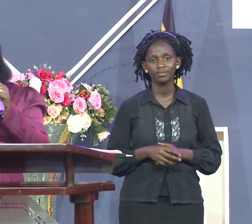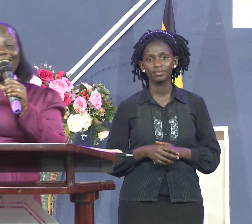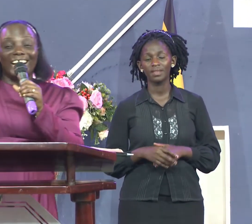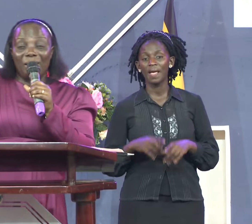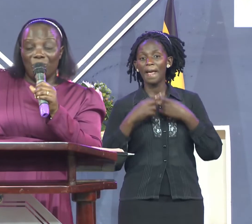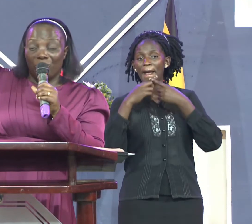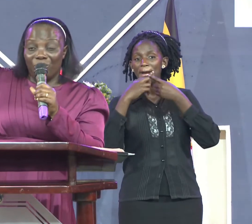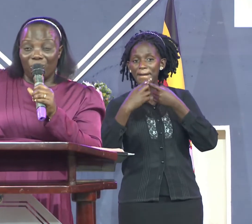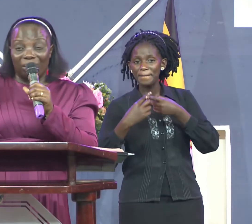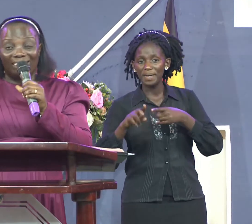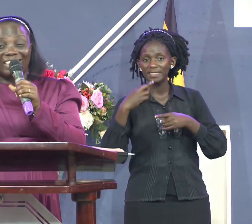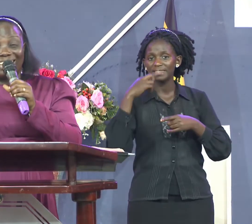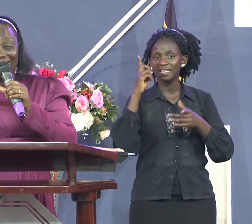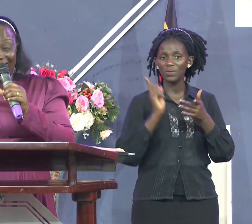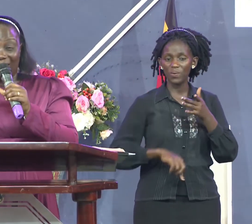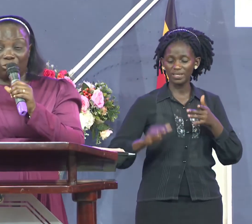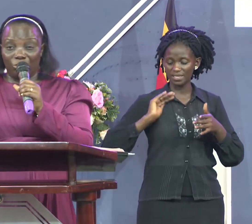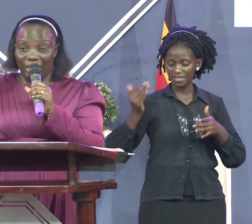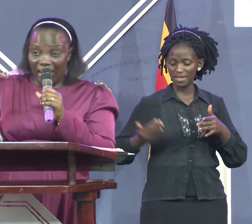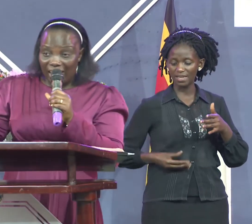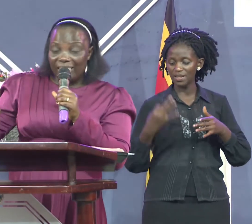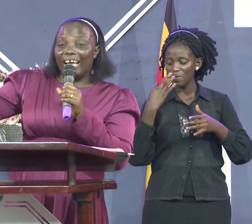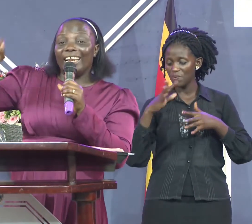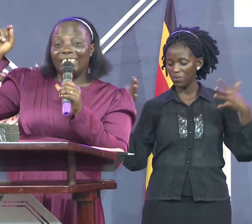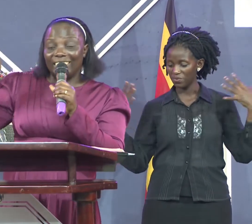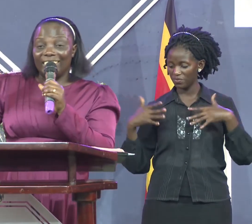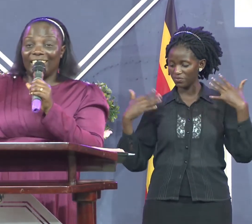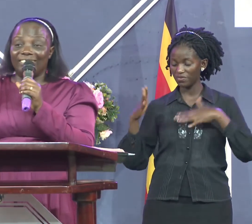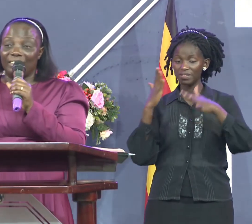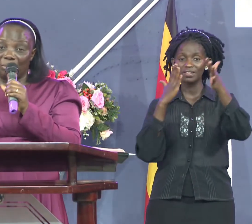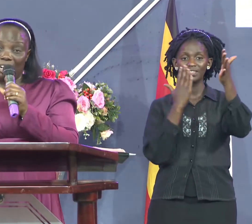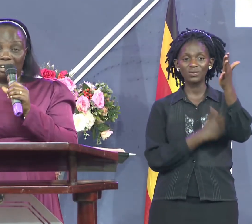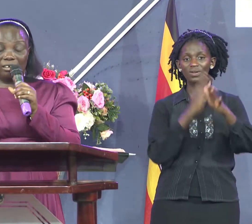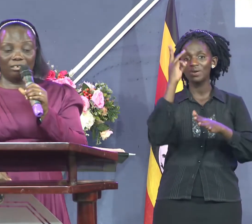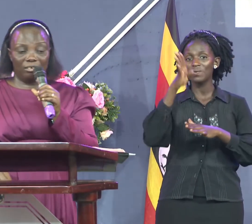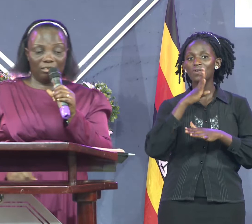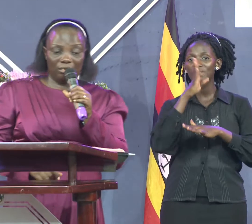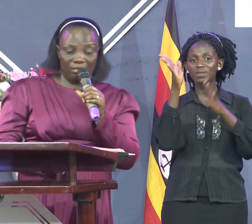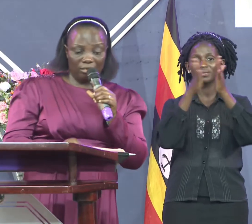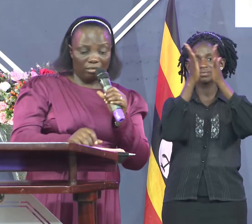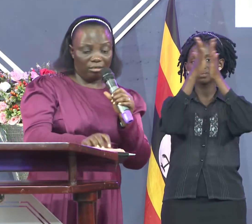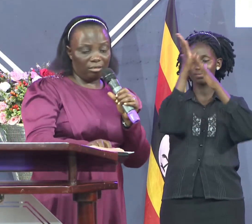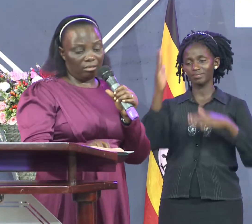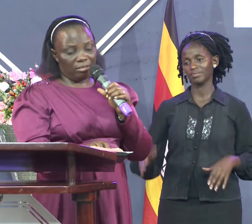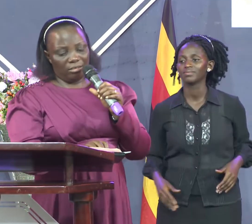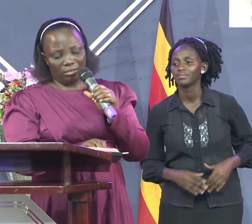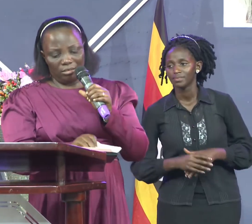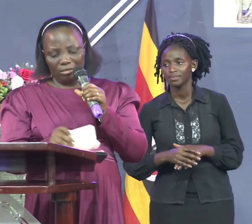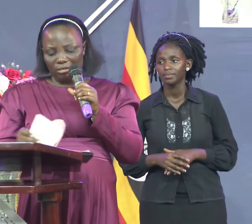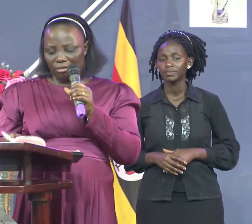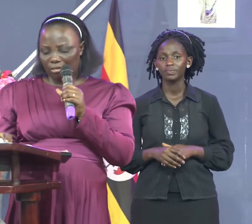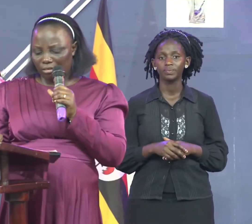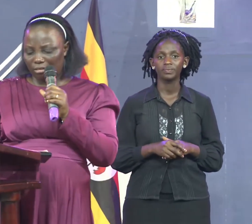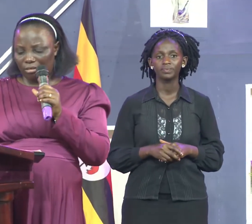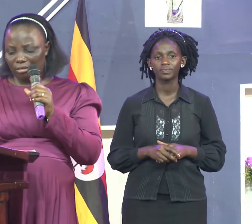is very slow. Nayagambye oyo omukazi atya Katonda, yanatenderezebwa. But he has said that woman